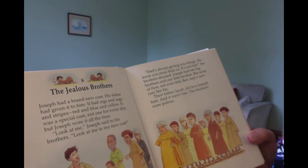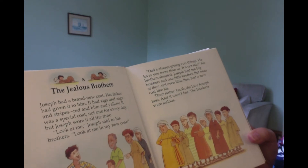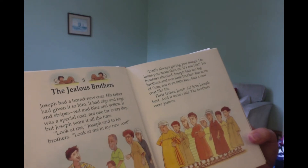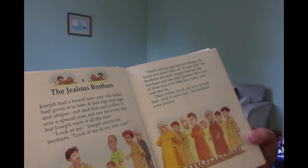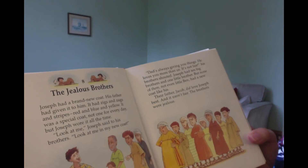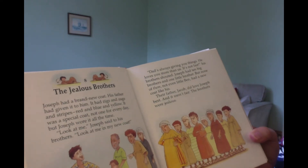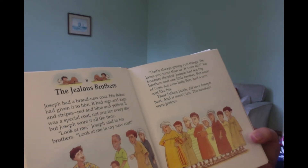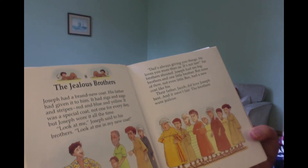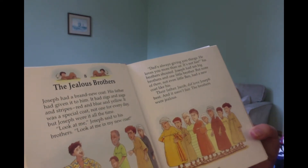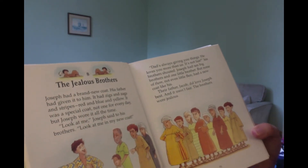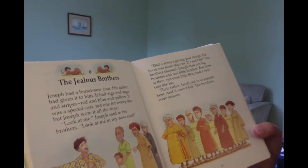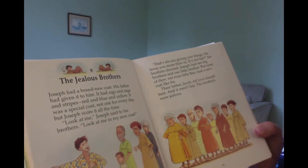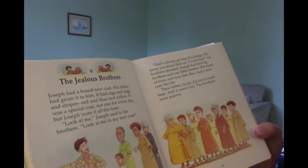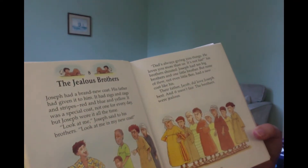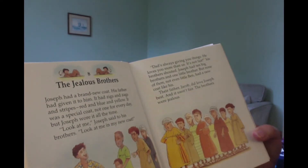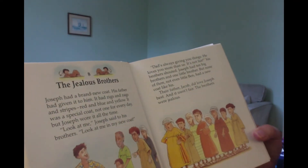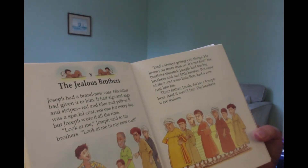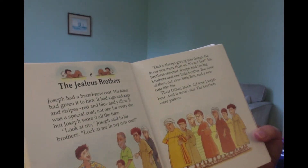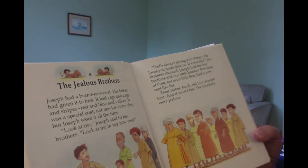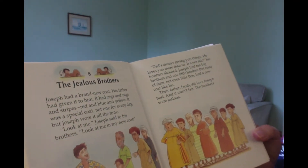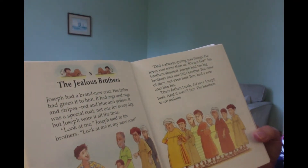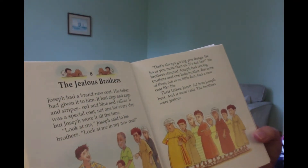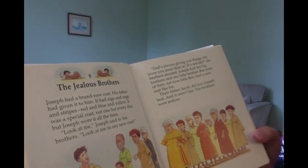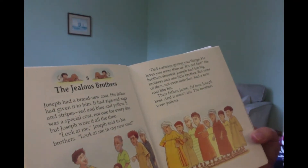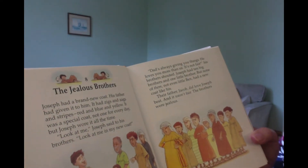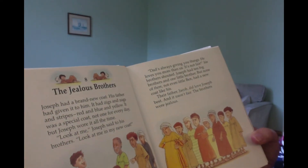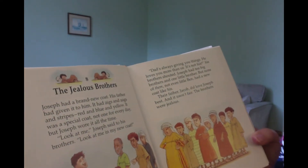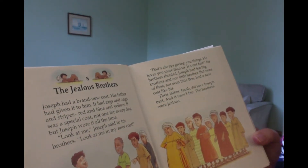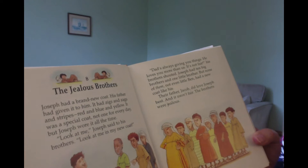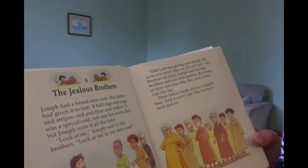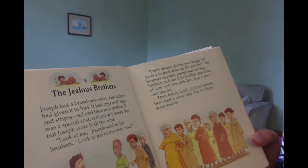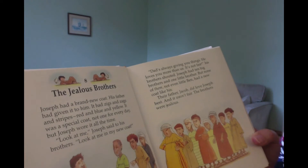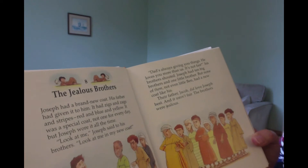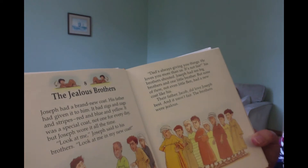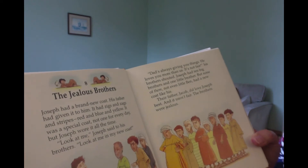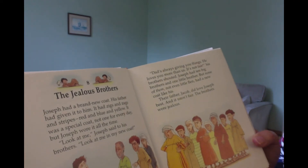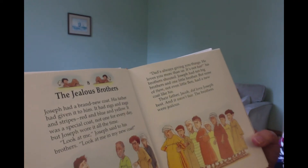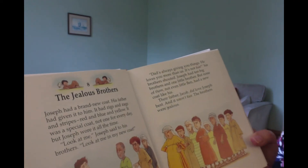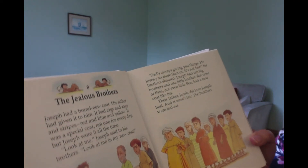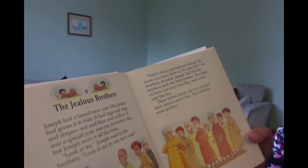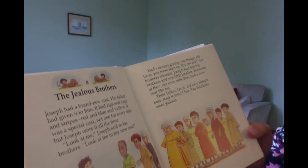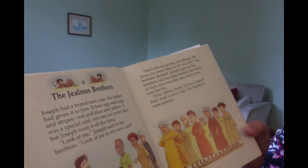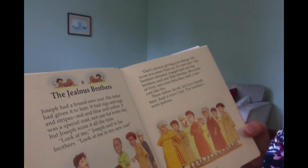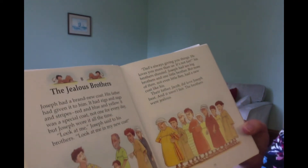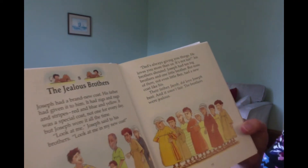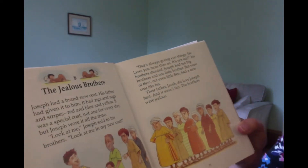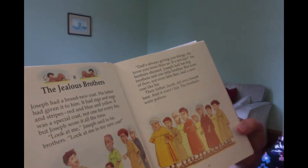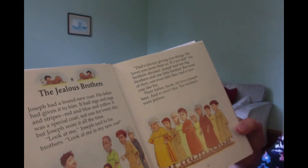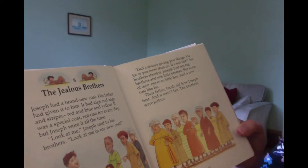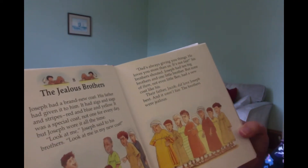coat, not one for every day, but Joseph wore it all the time. "Look at me,"